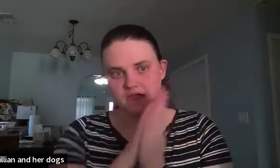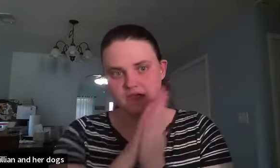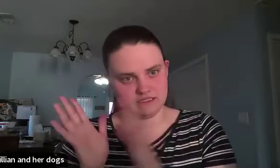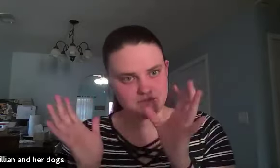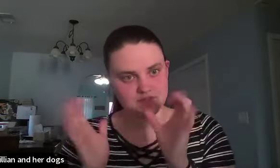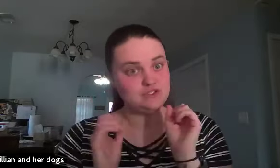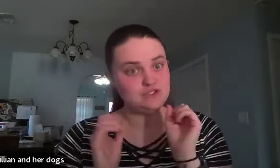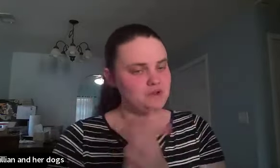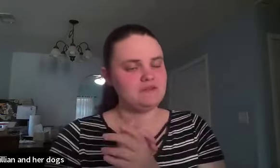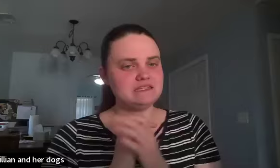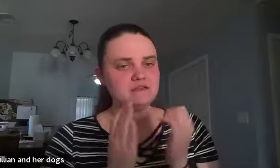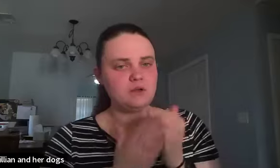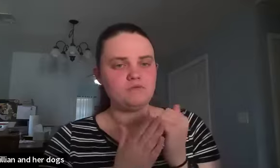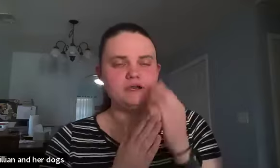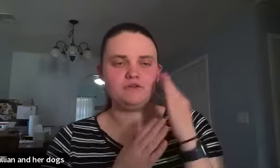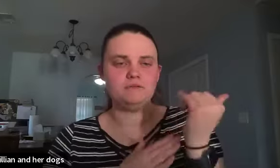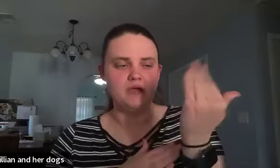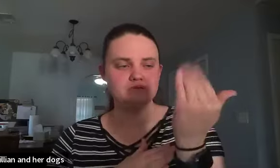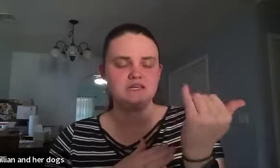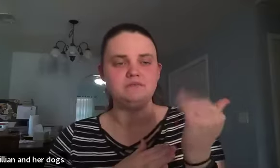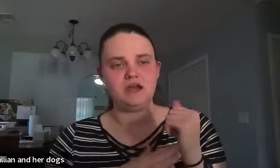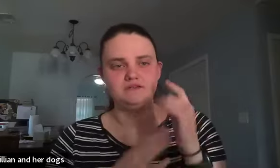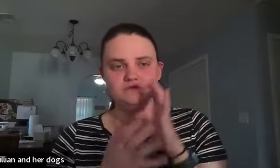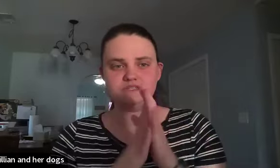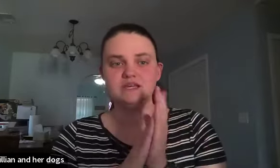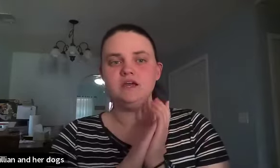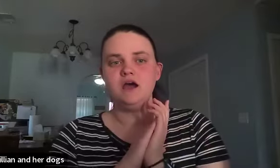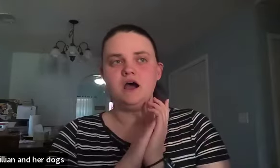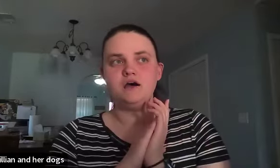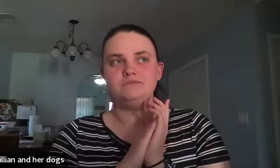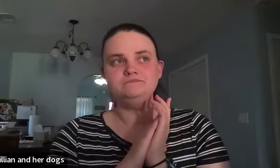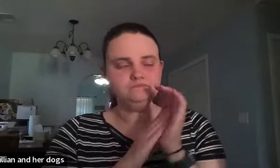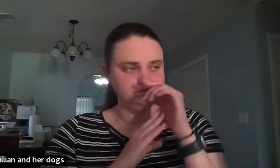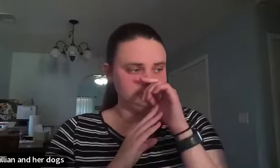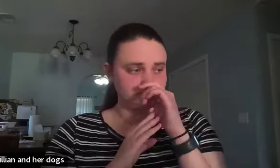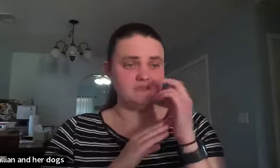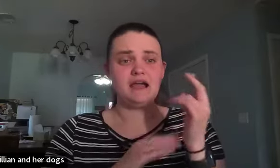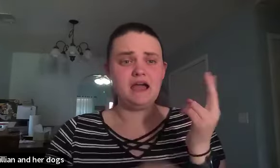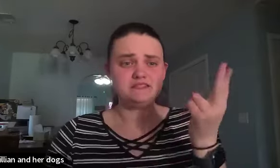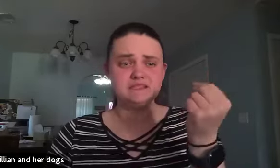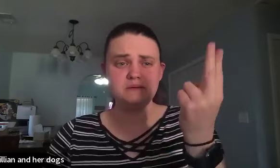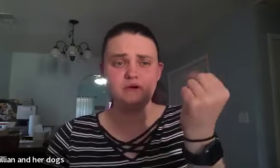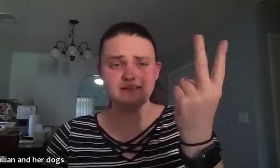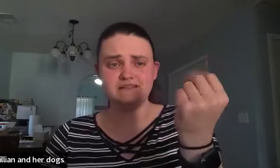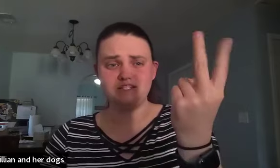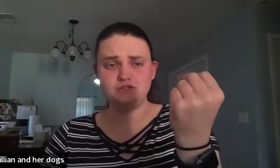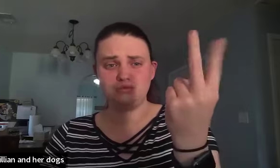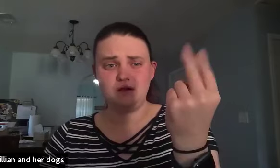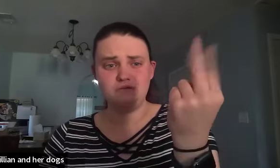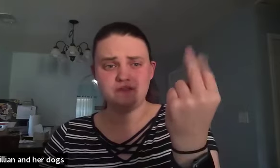that concept. So that's a little helpful. I know the bouncing can be kind of confusing. I have seen some people accidentally do 12